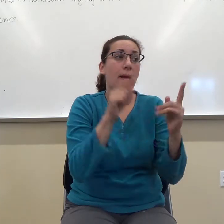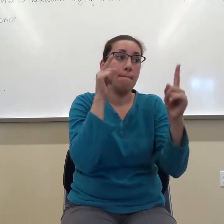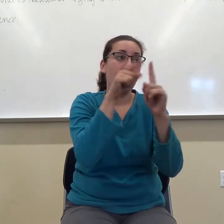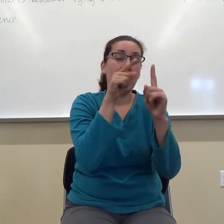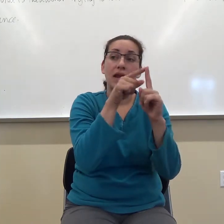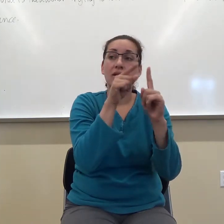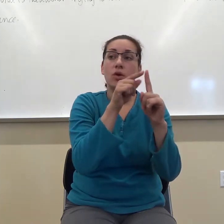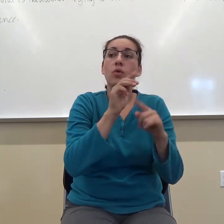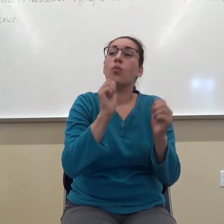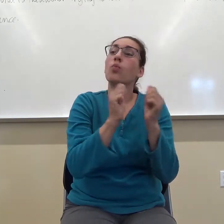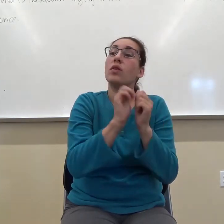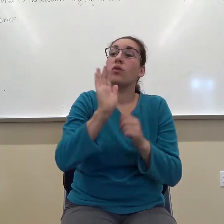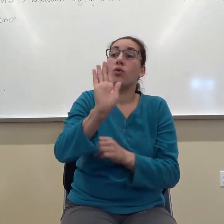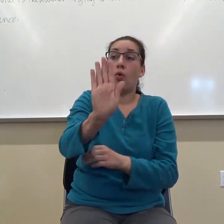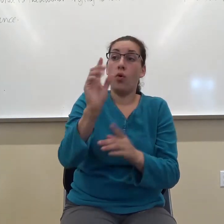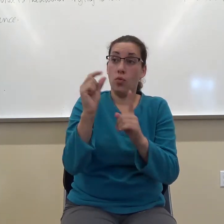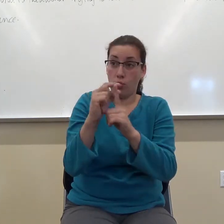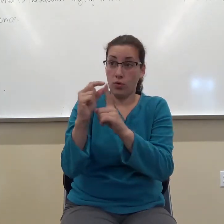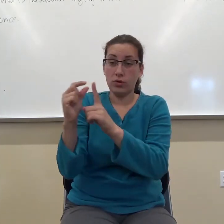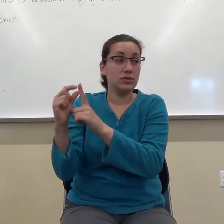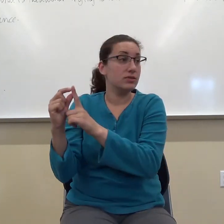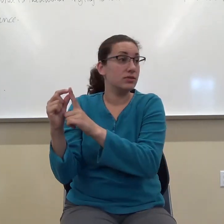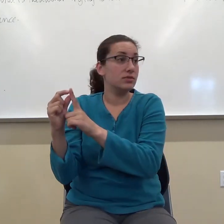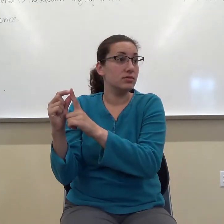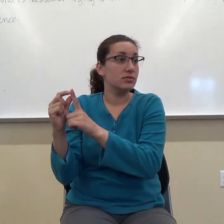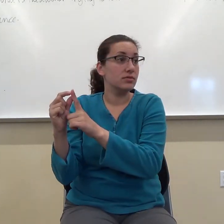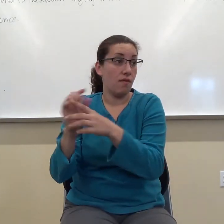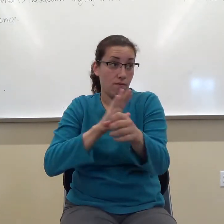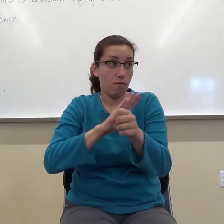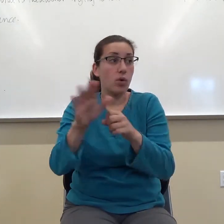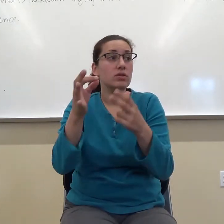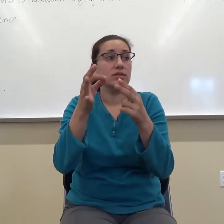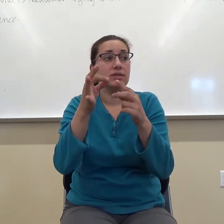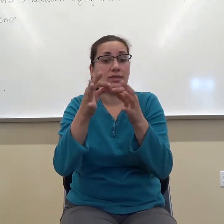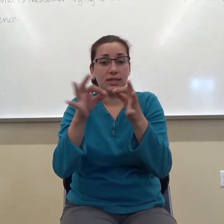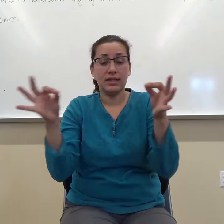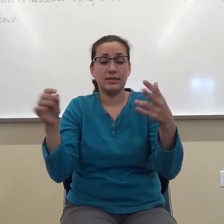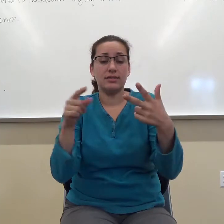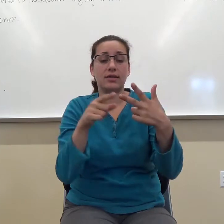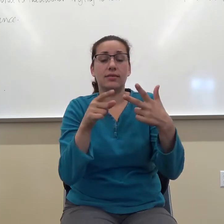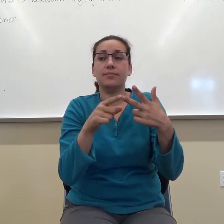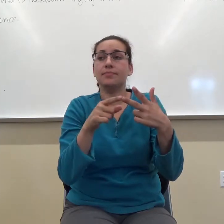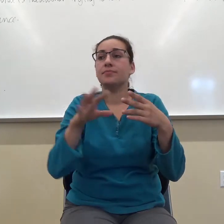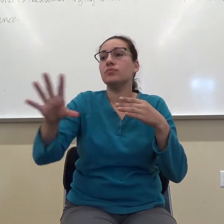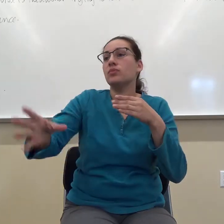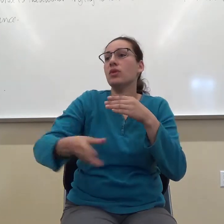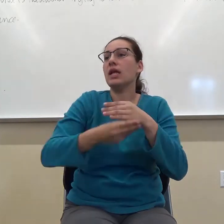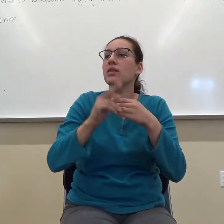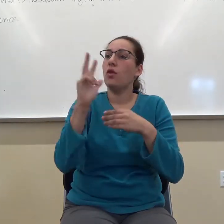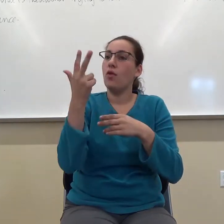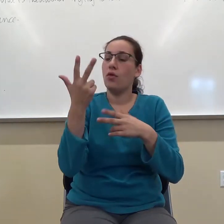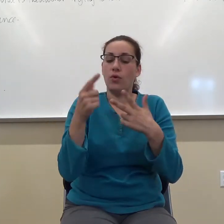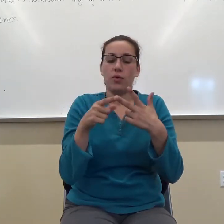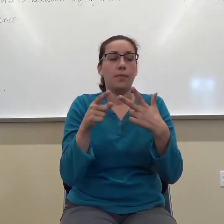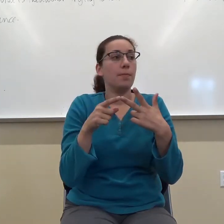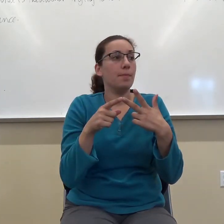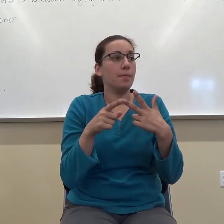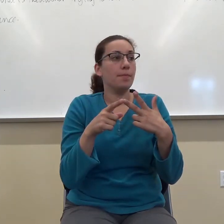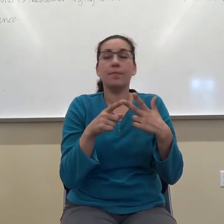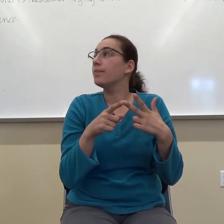words as a complete sentence. Then we're going to add this third thing. So again, this is why I